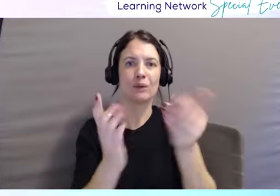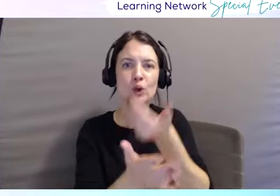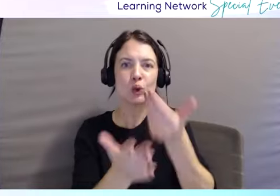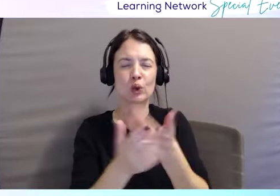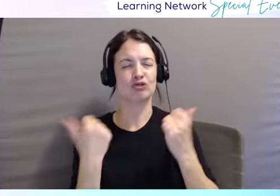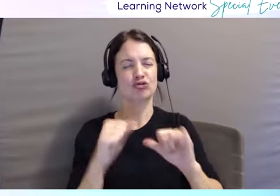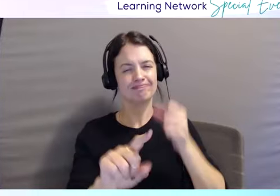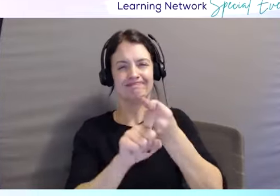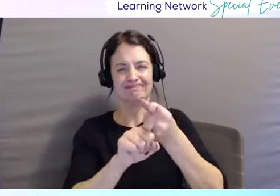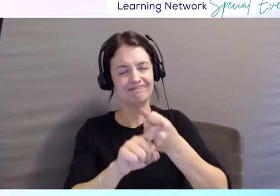area. Thank you.